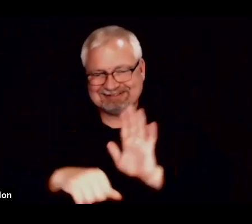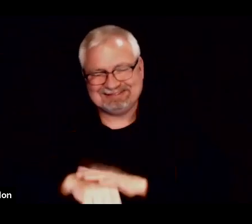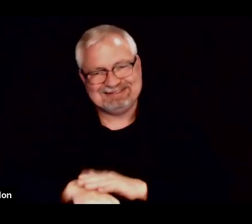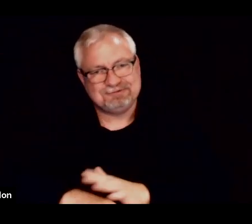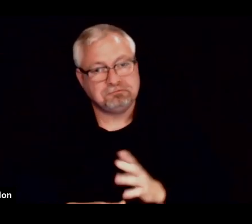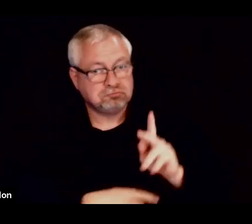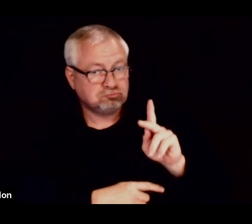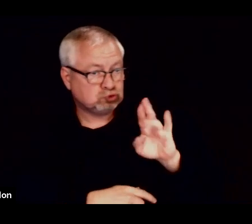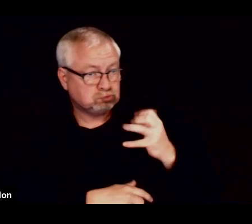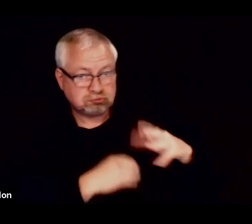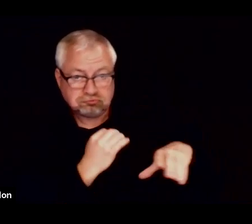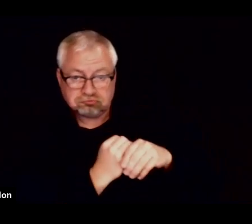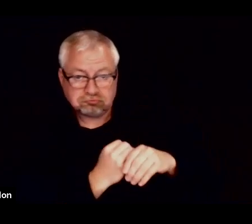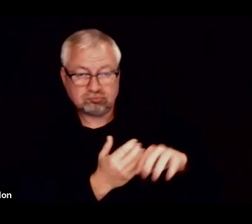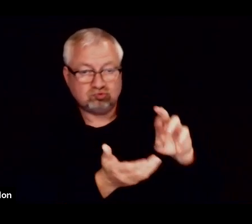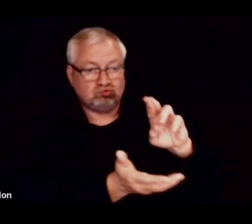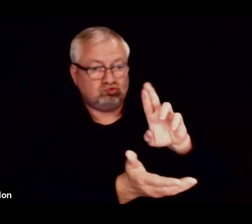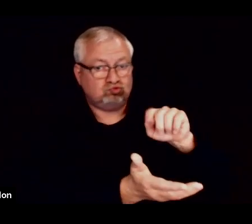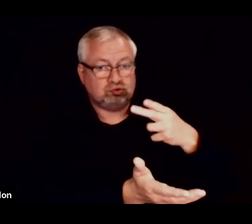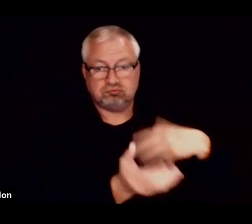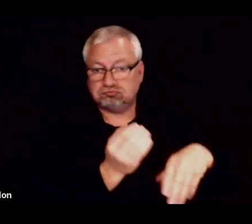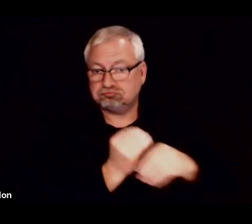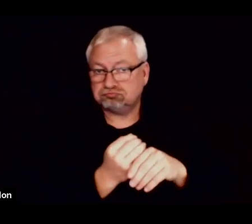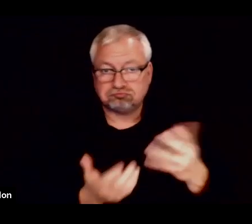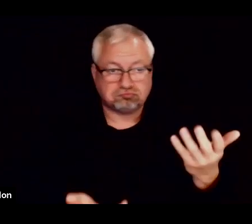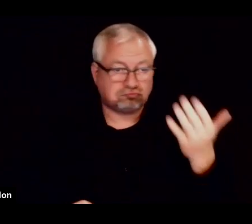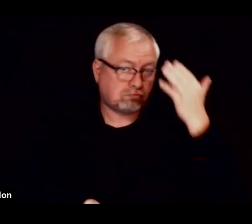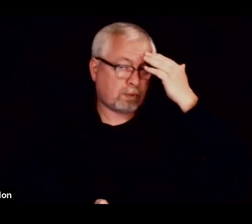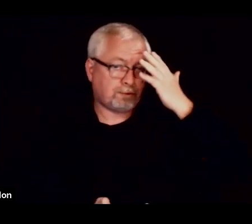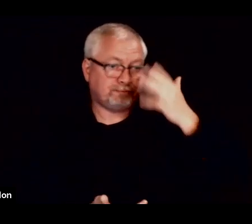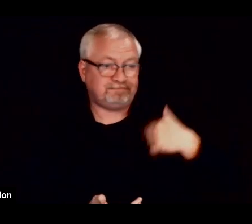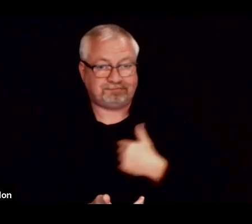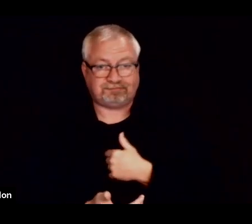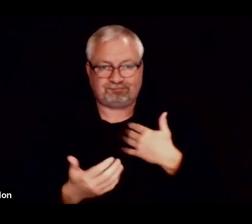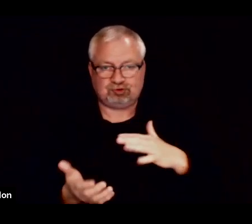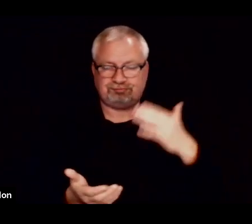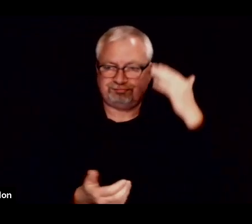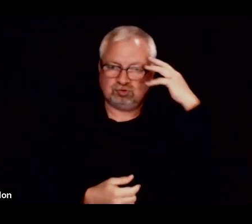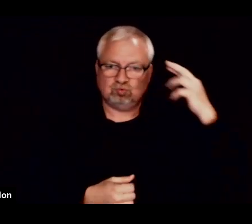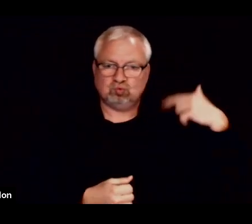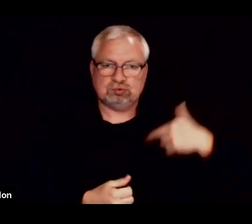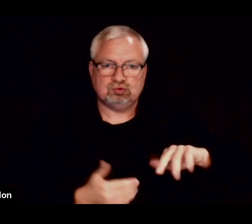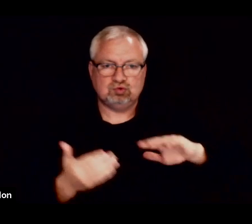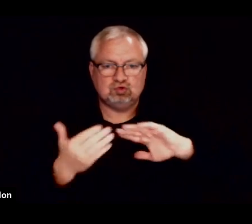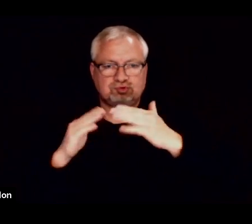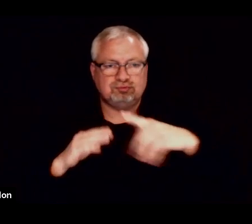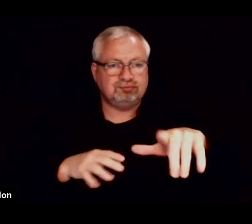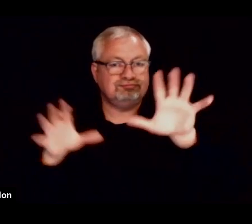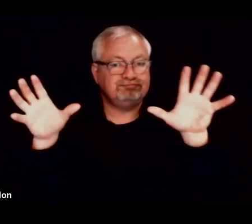about places of worship as particular site concerns.